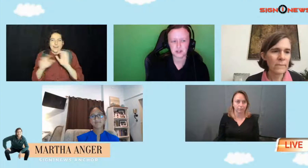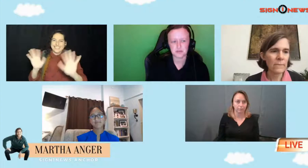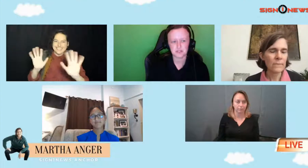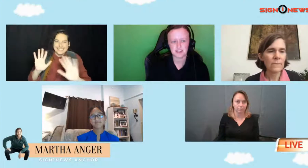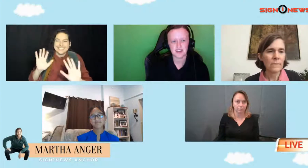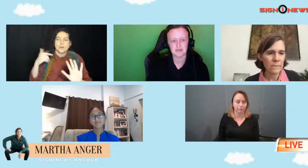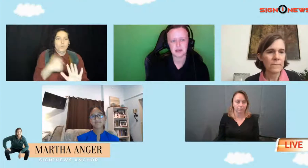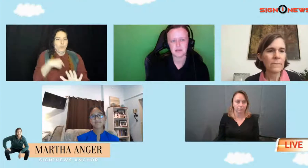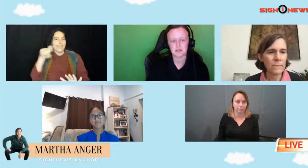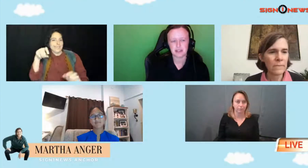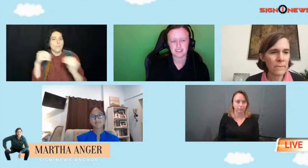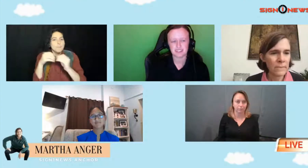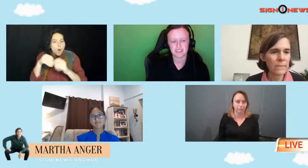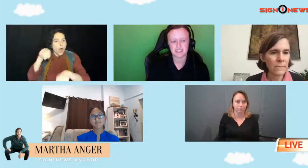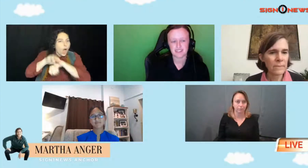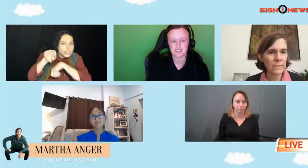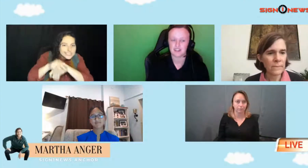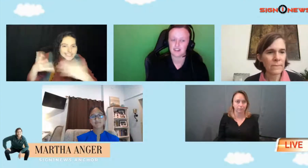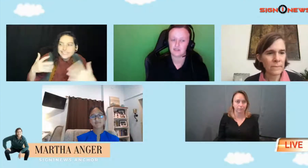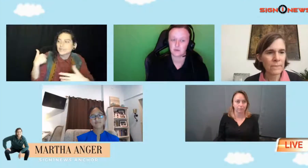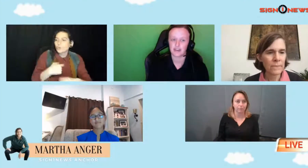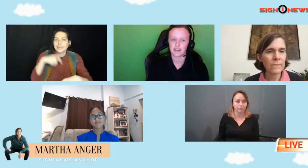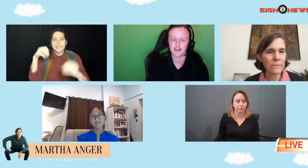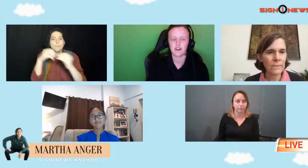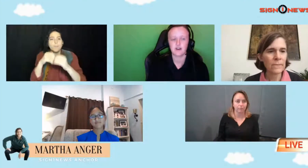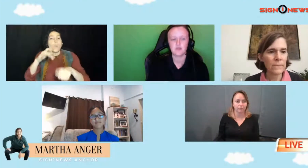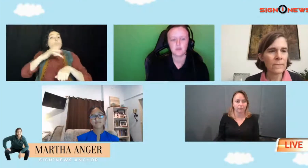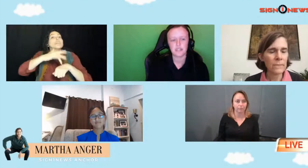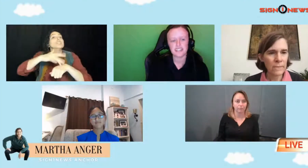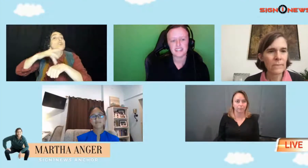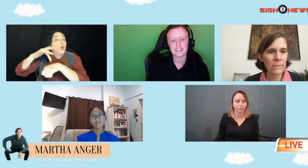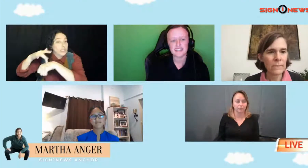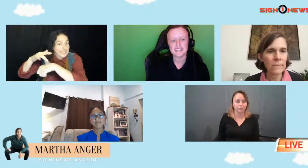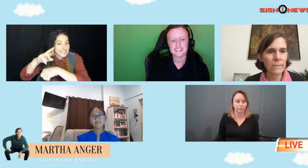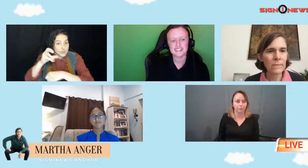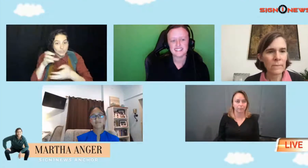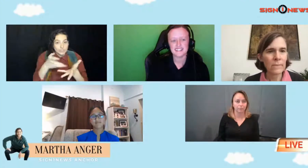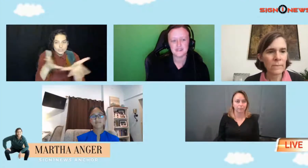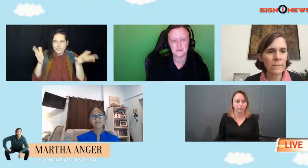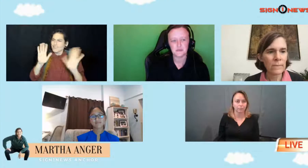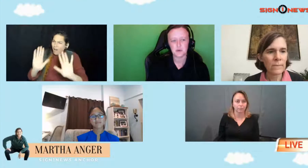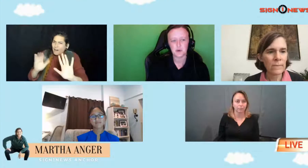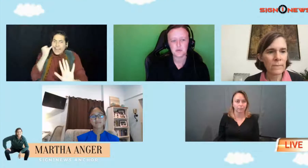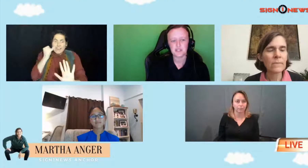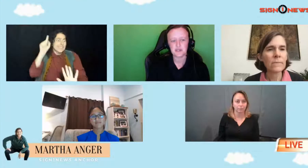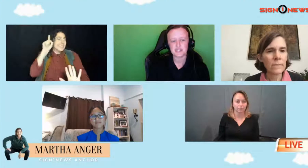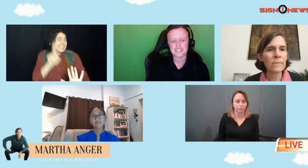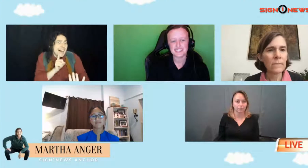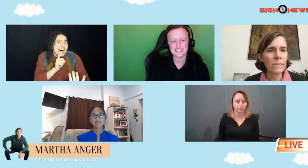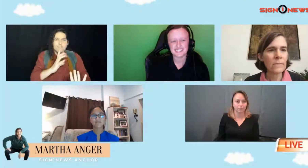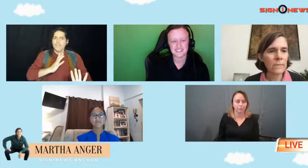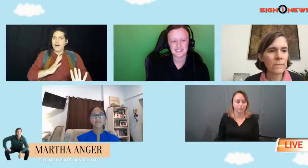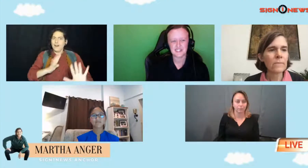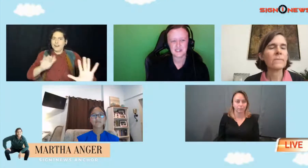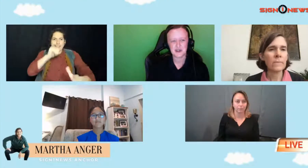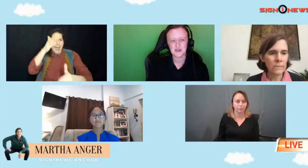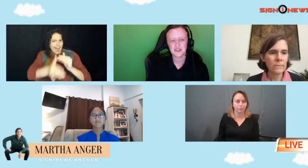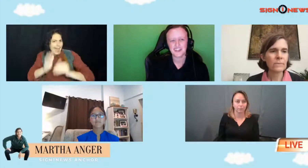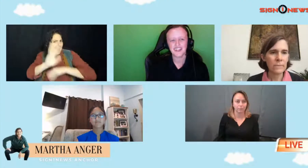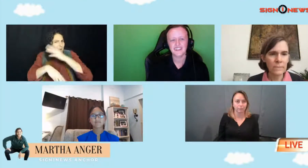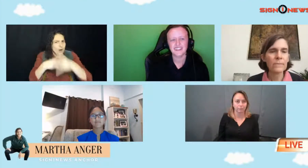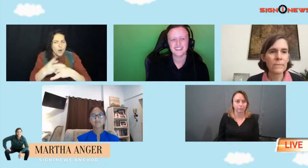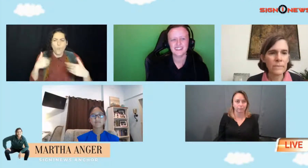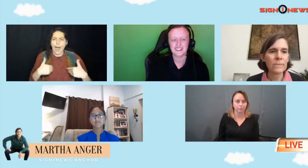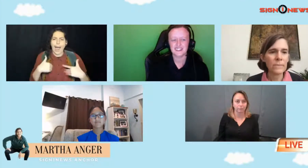those terms, from that perspective, in such a negative way. We need more resources to